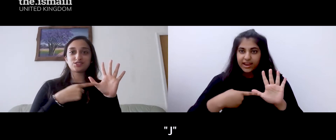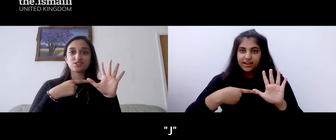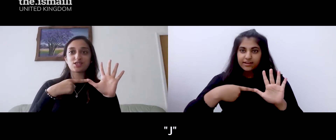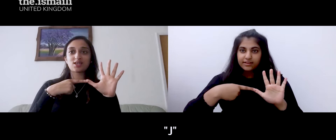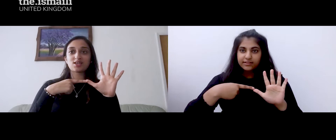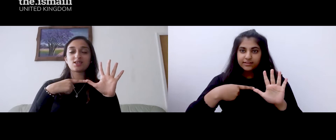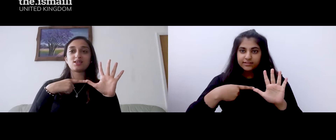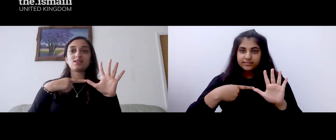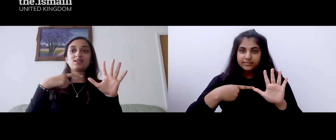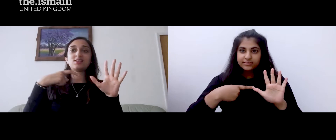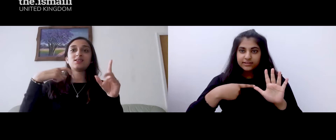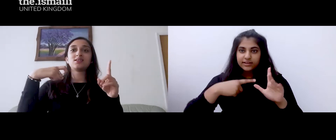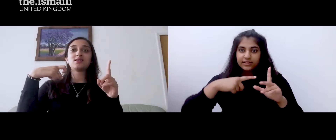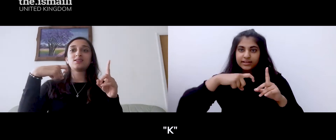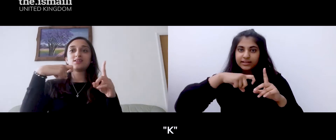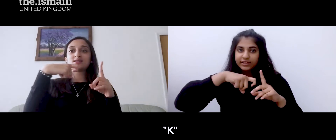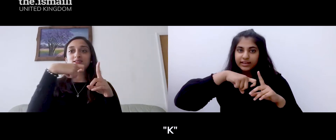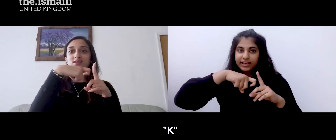J,